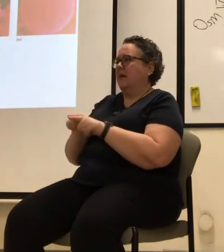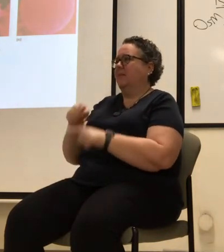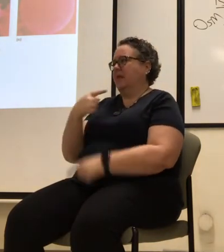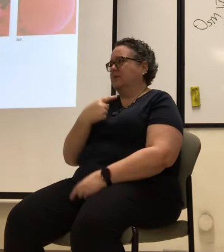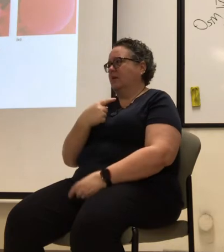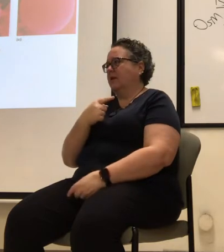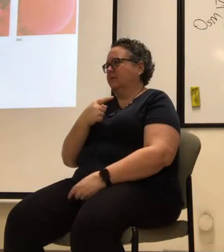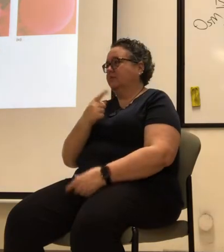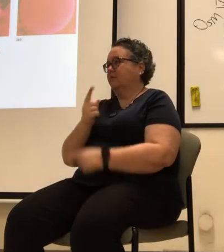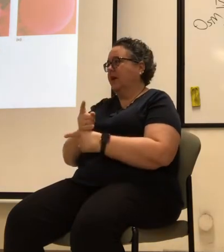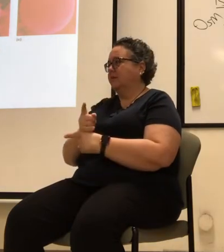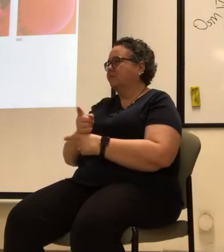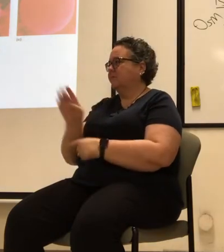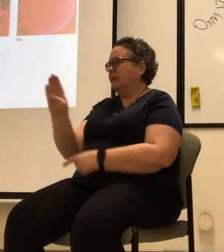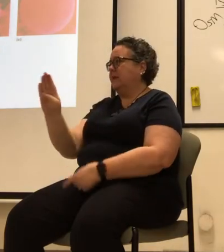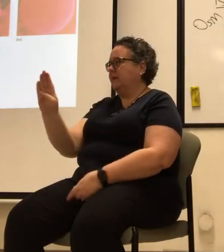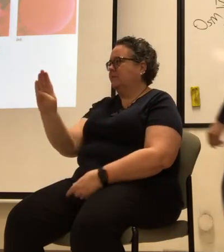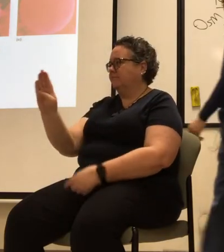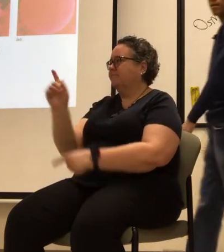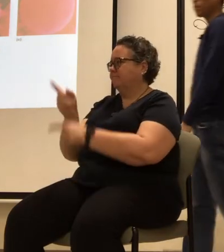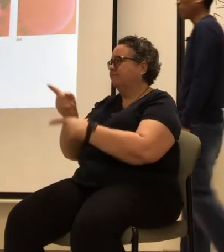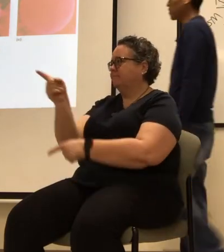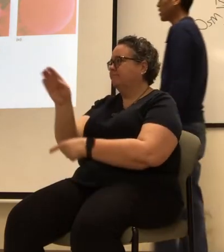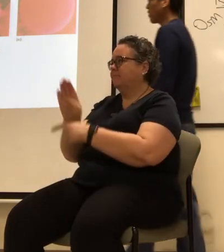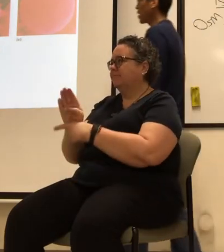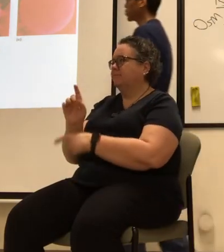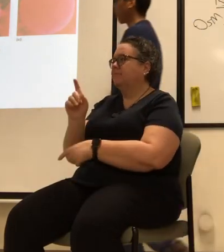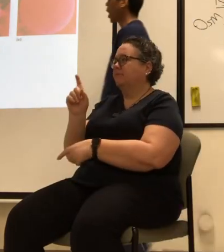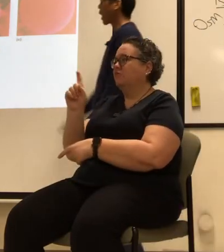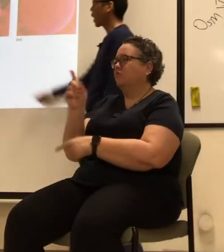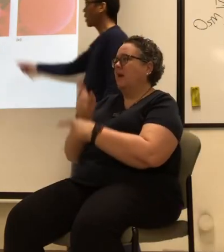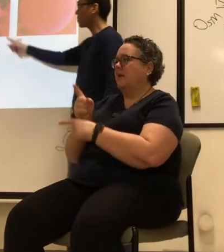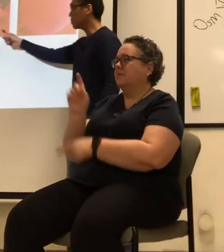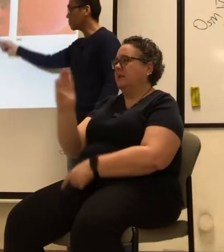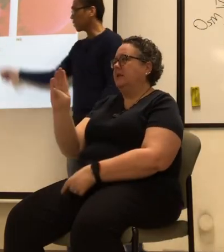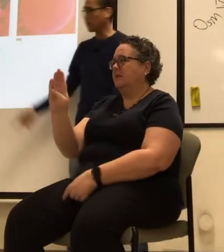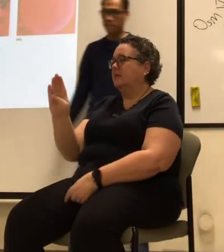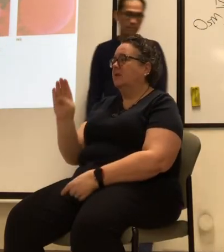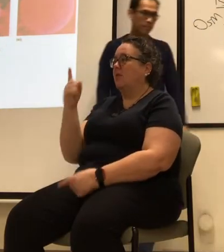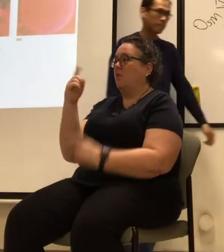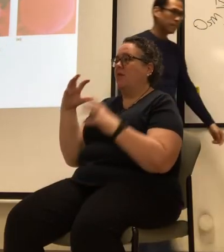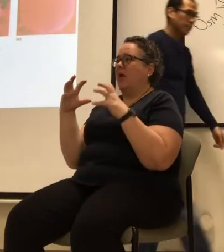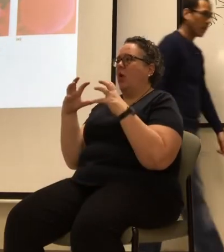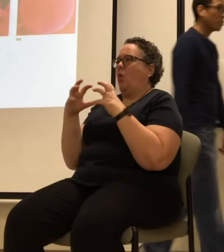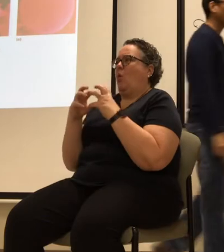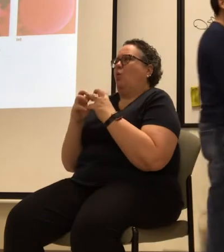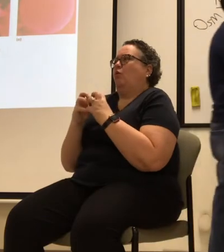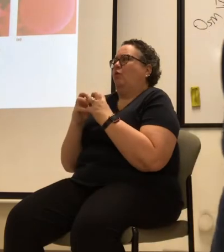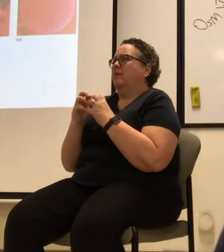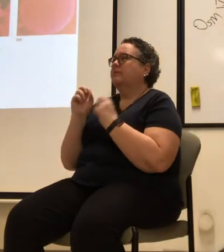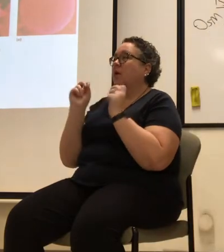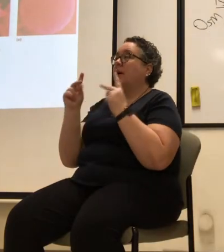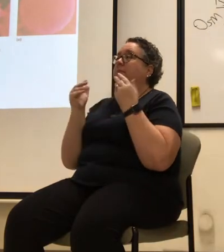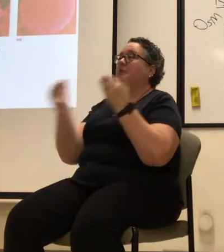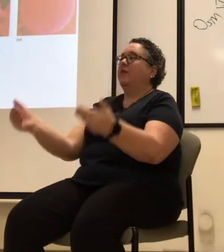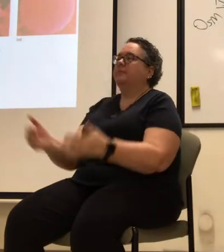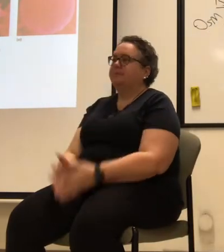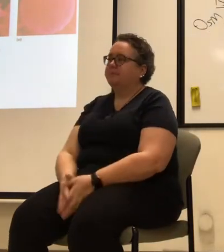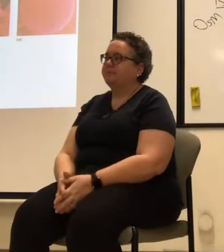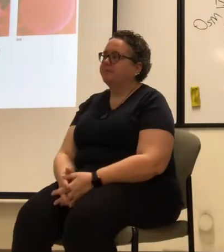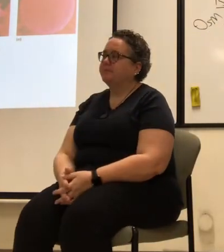one. So, B, the one, the cell that shrunk. Okay. All right, moving on.